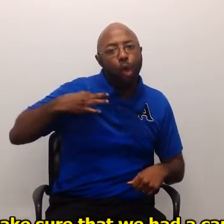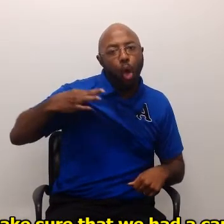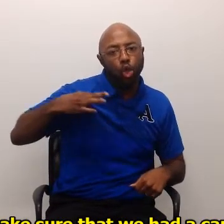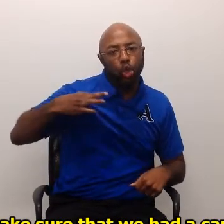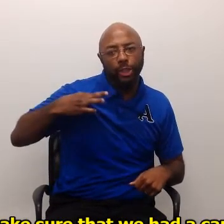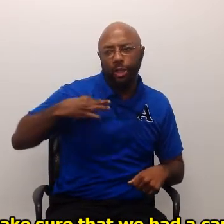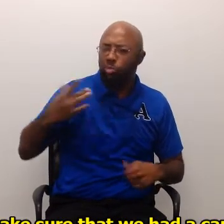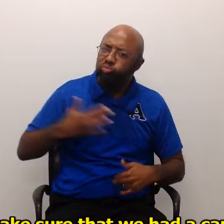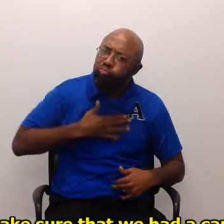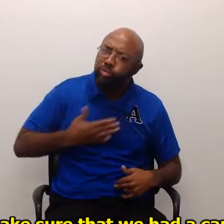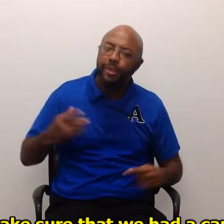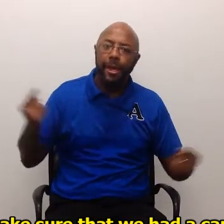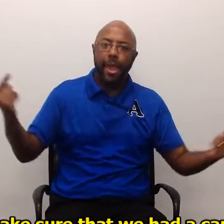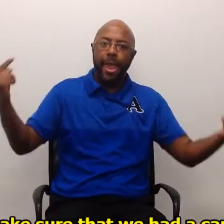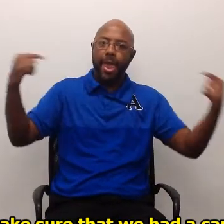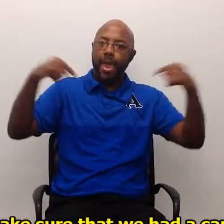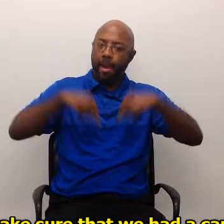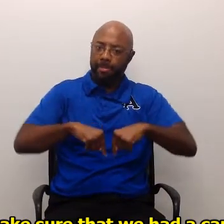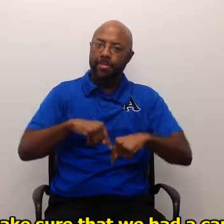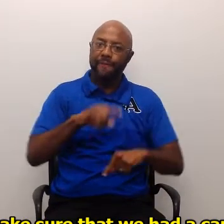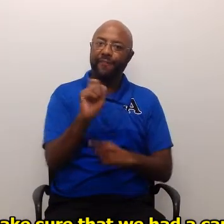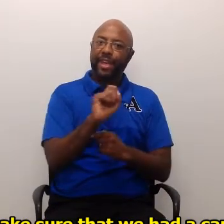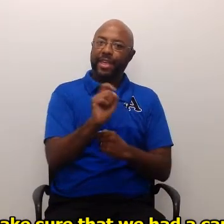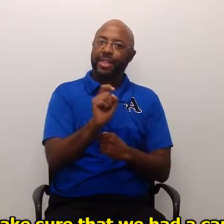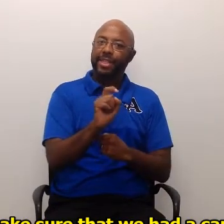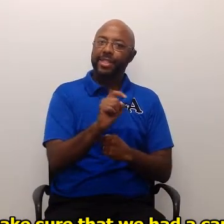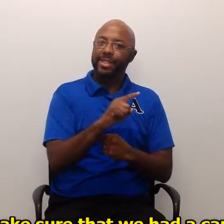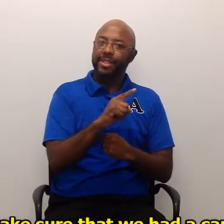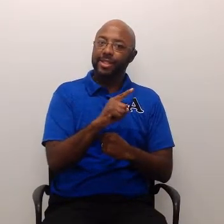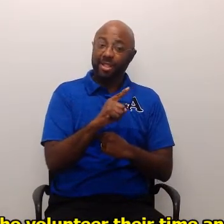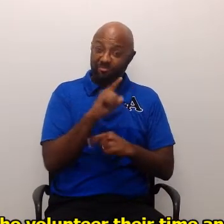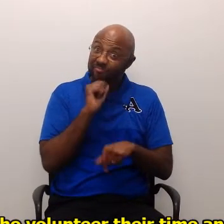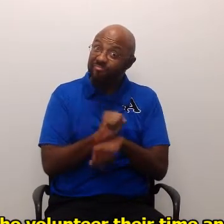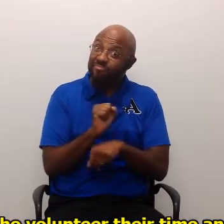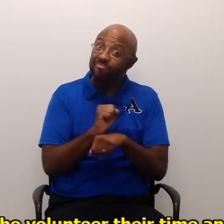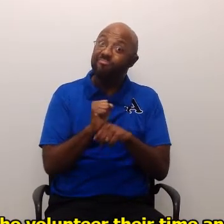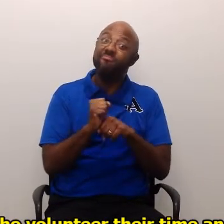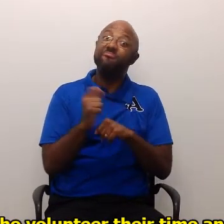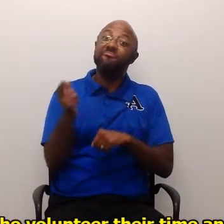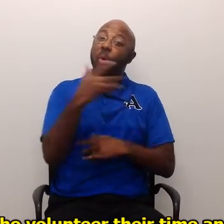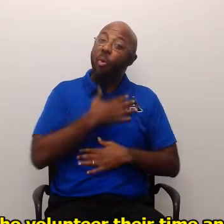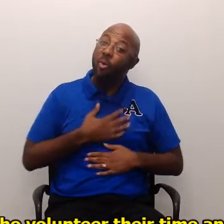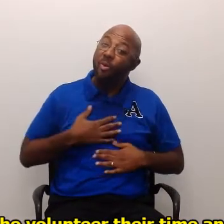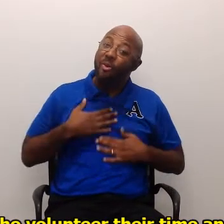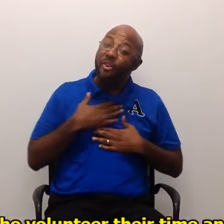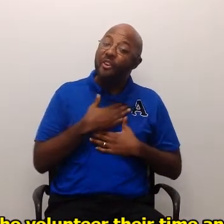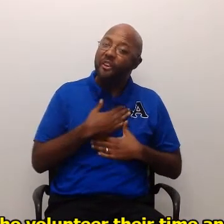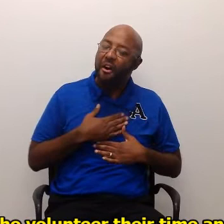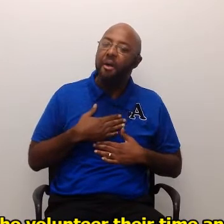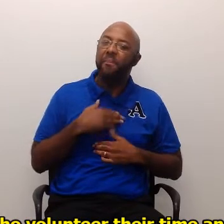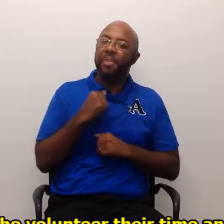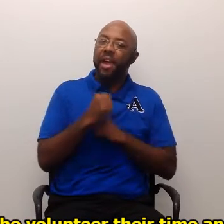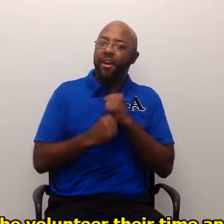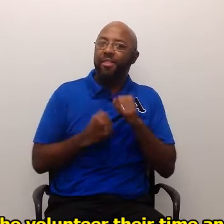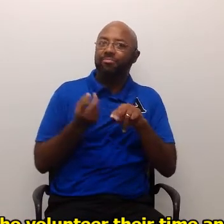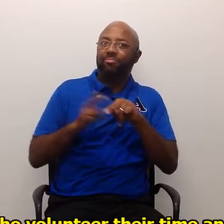place with great coaches from around the country. We get coaches who volunteer their time, and they